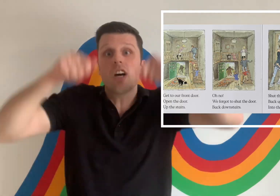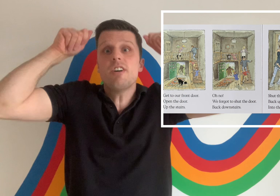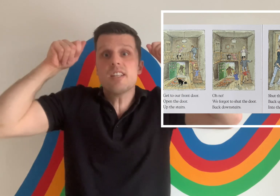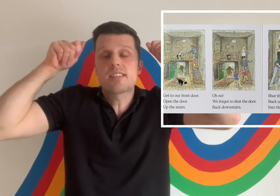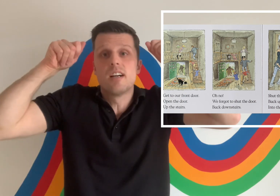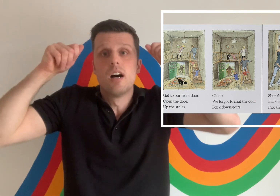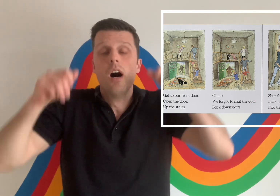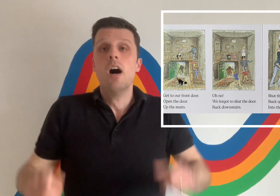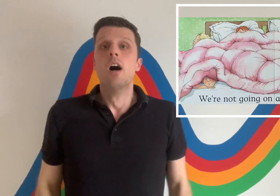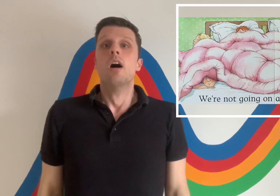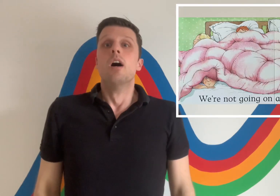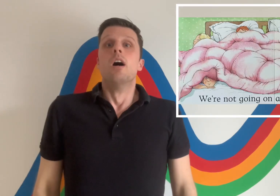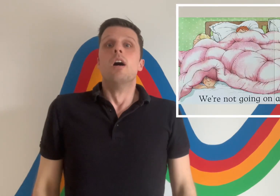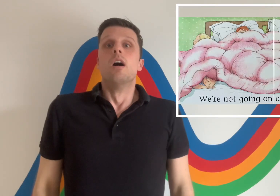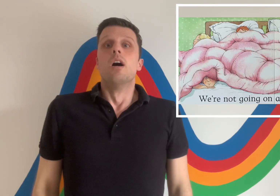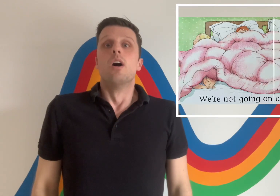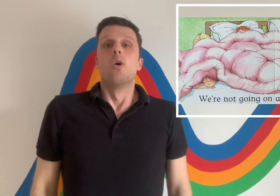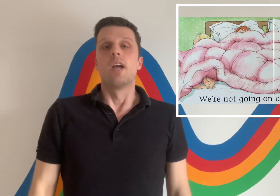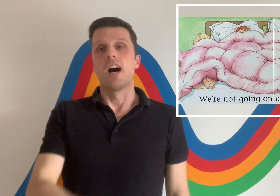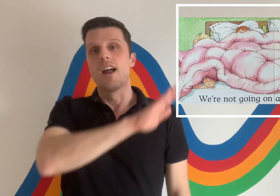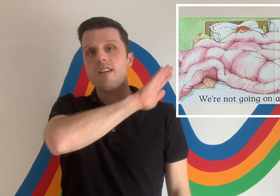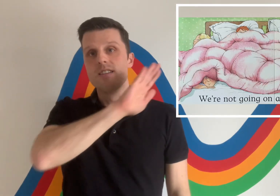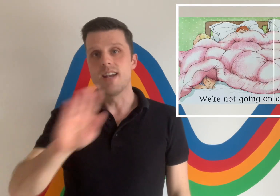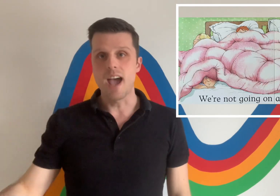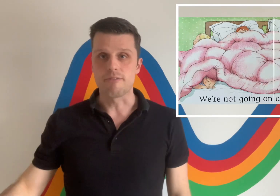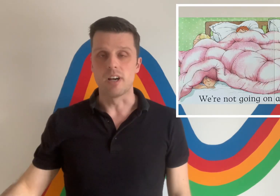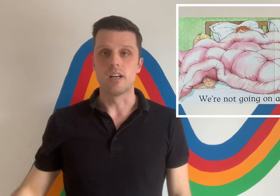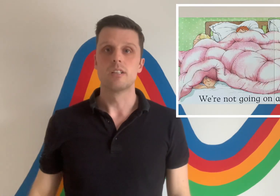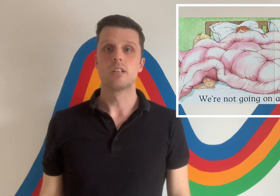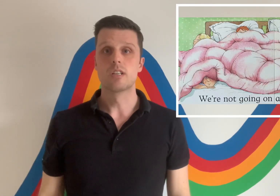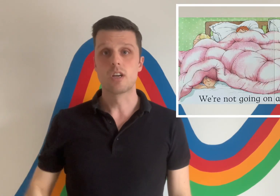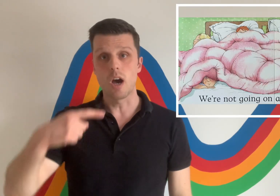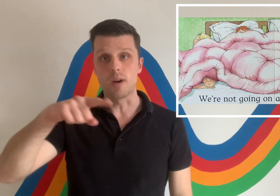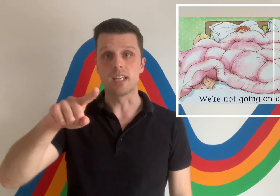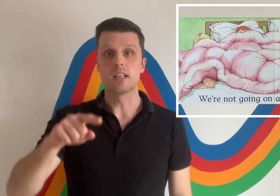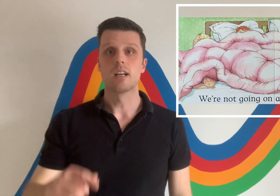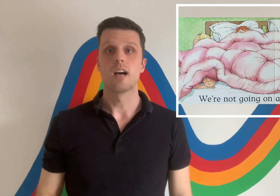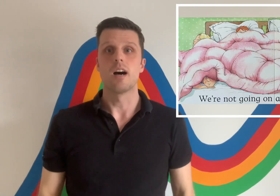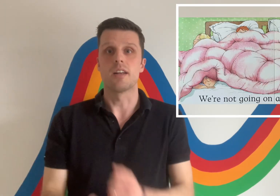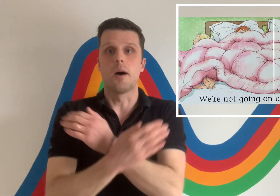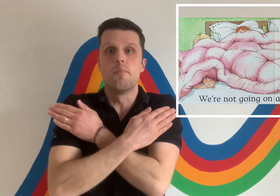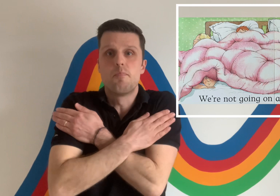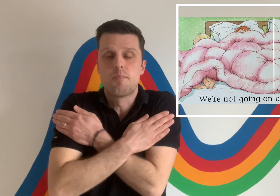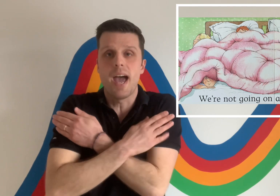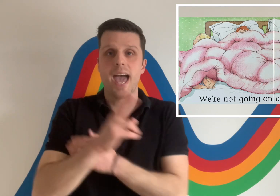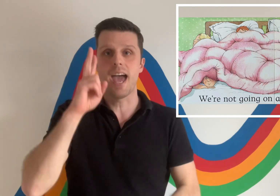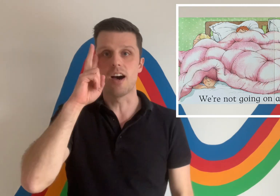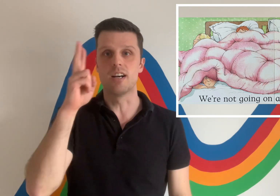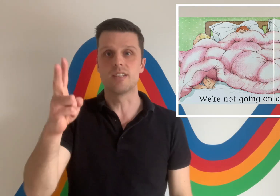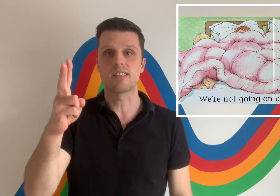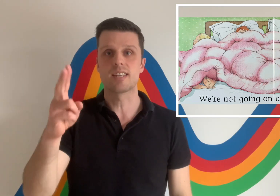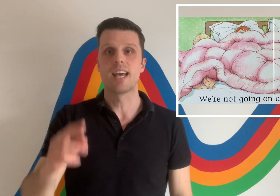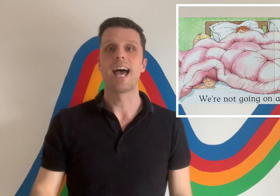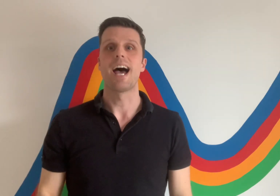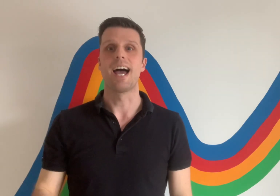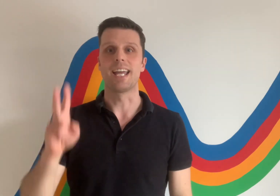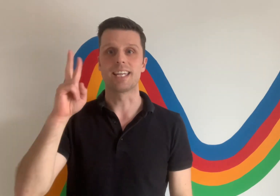covers. We are never going on a bear hunt